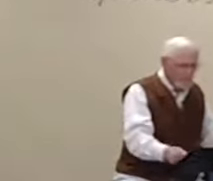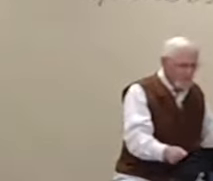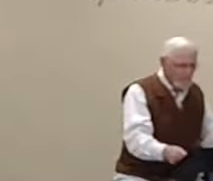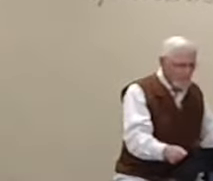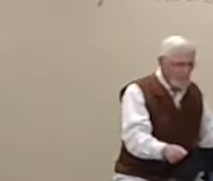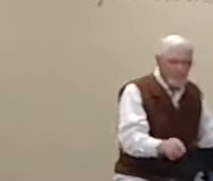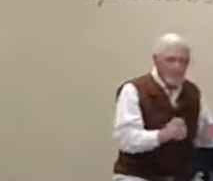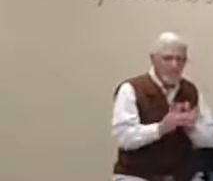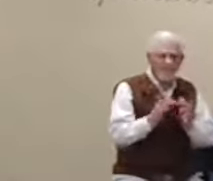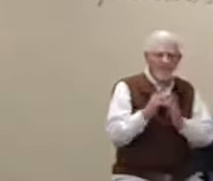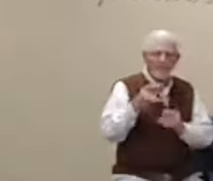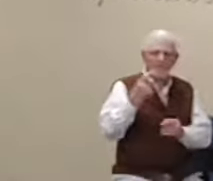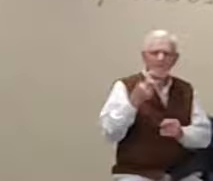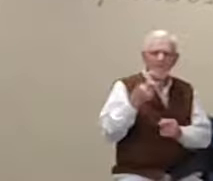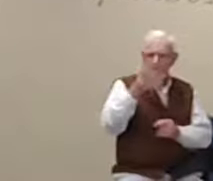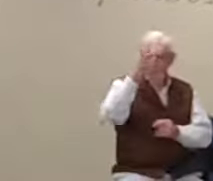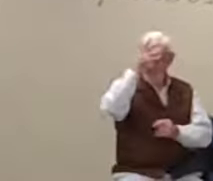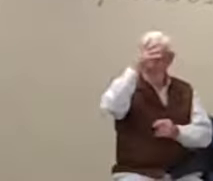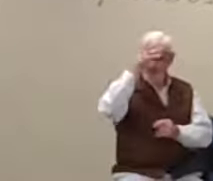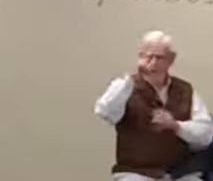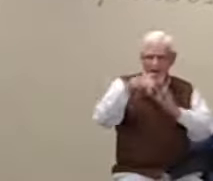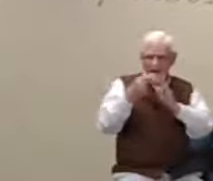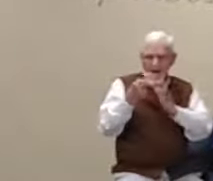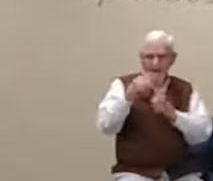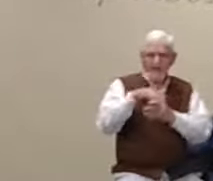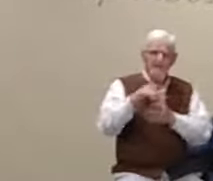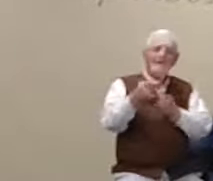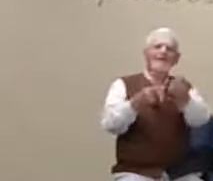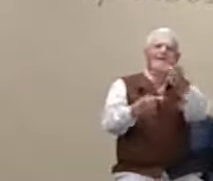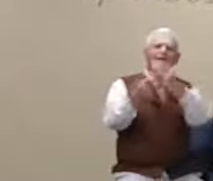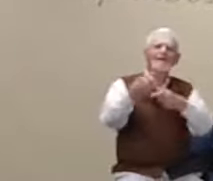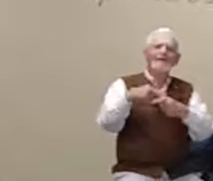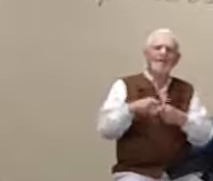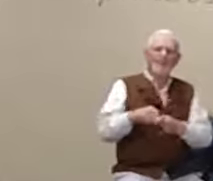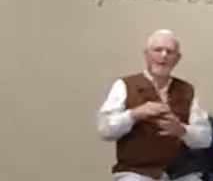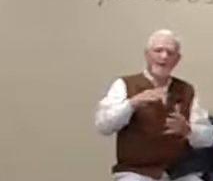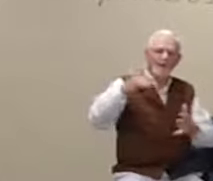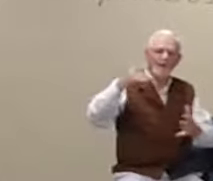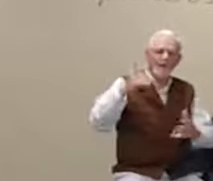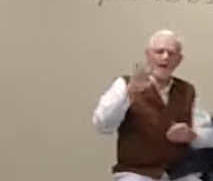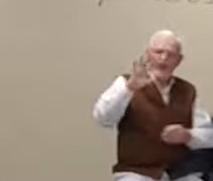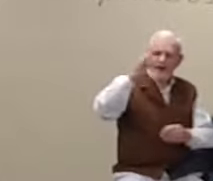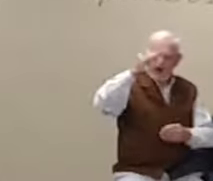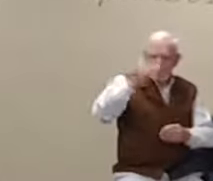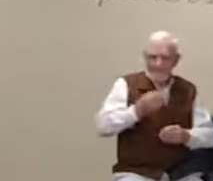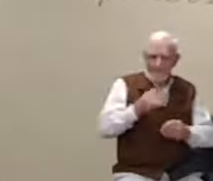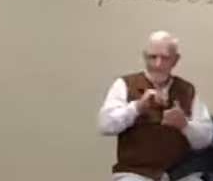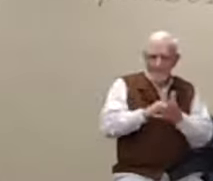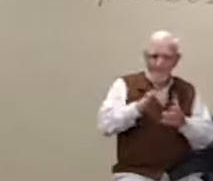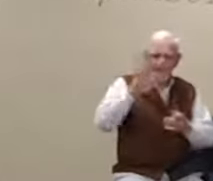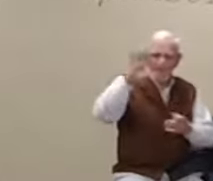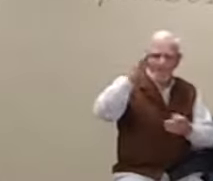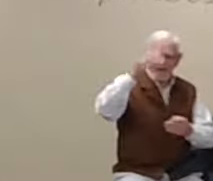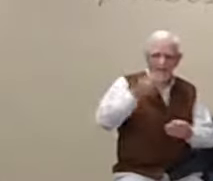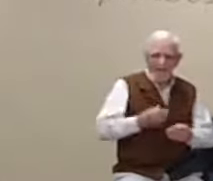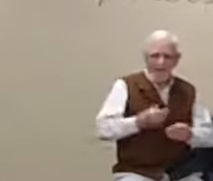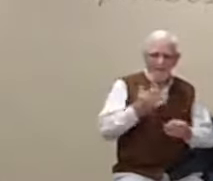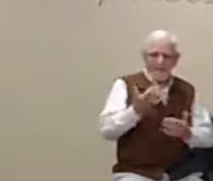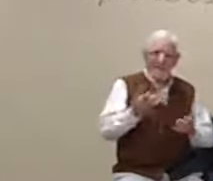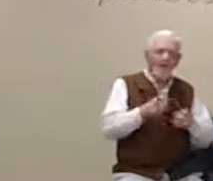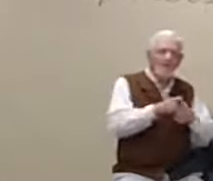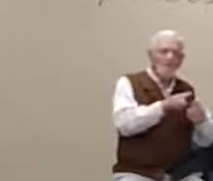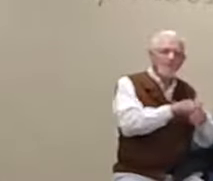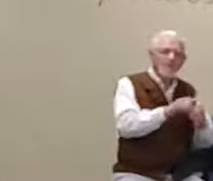to heaven and said, Father, the hour is come. Glorify thy Son, that thy Son also may glorify